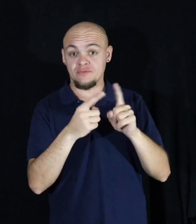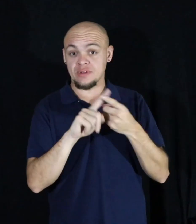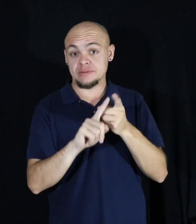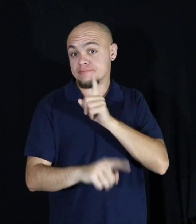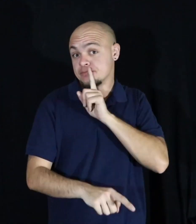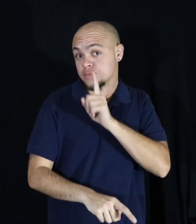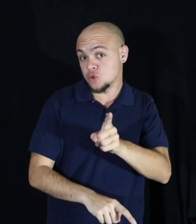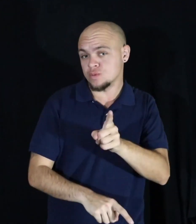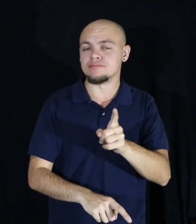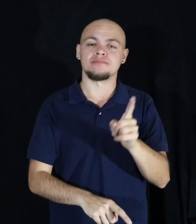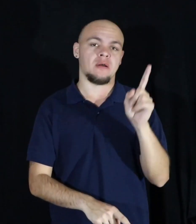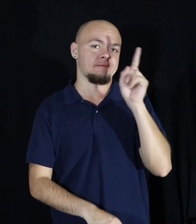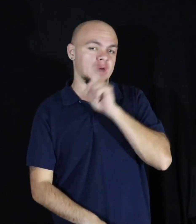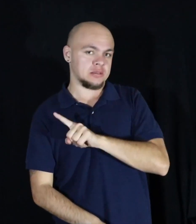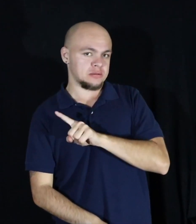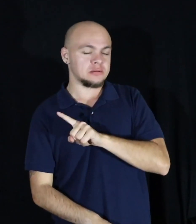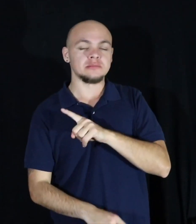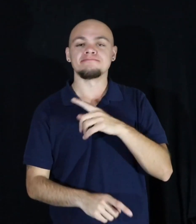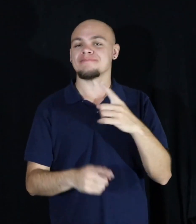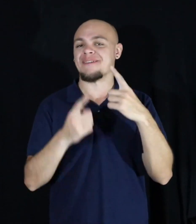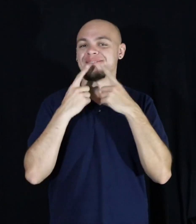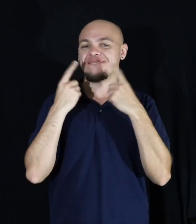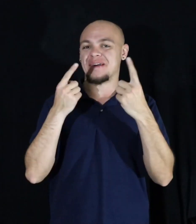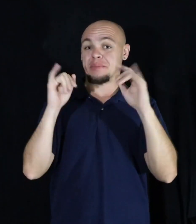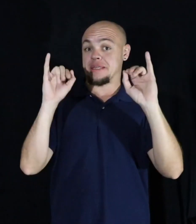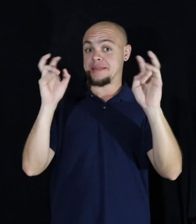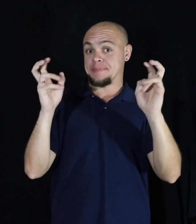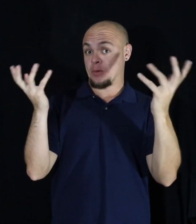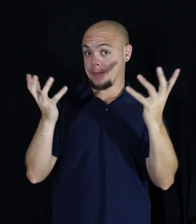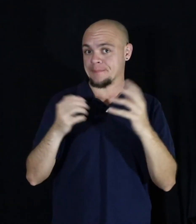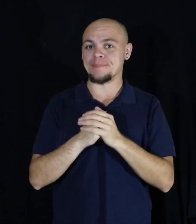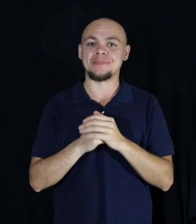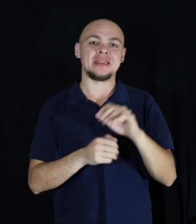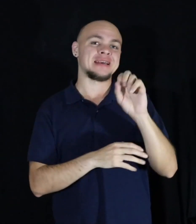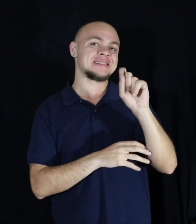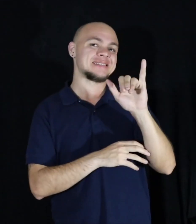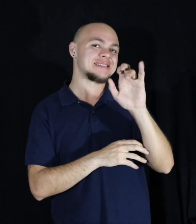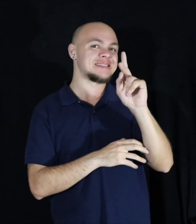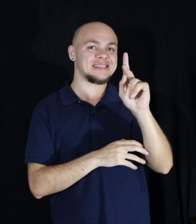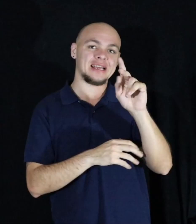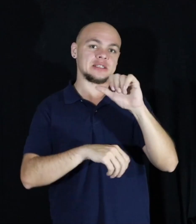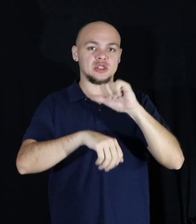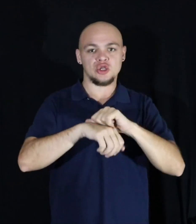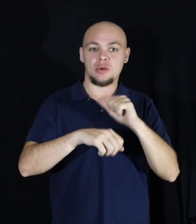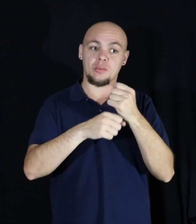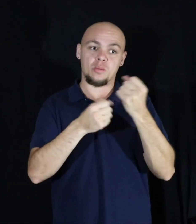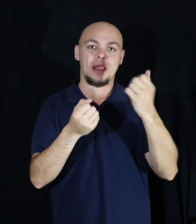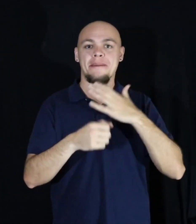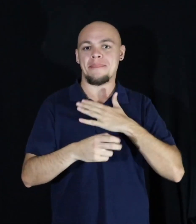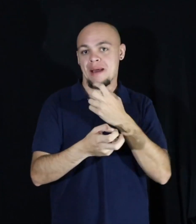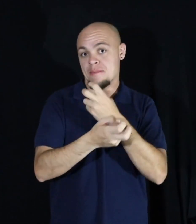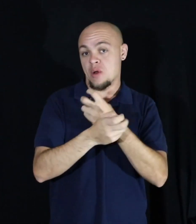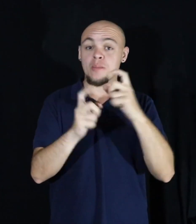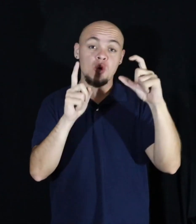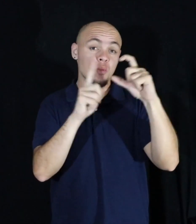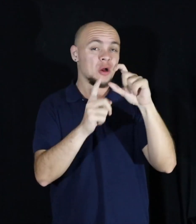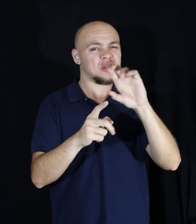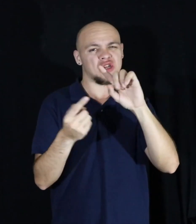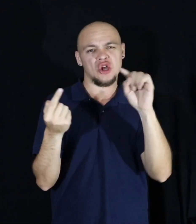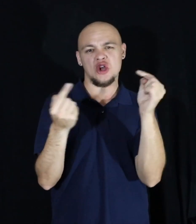one. There's a famous saying, "Sticks and stones may break my bones, but words can never hurt